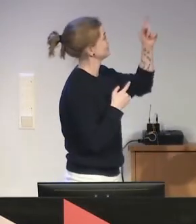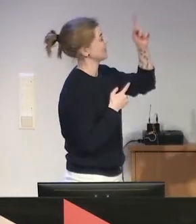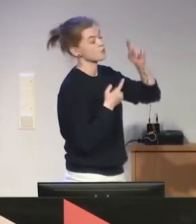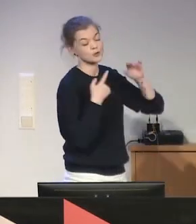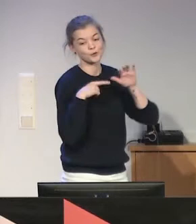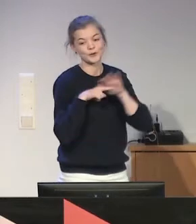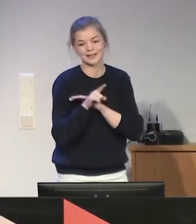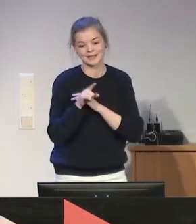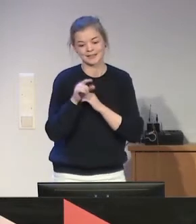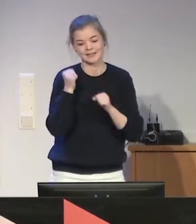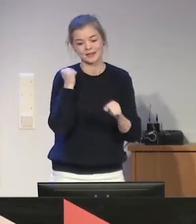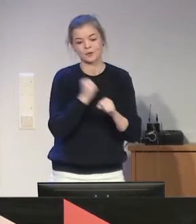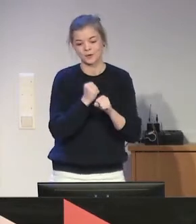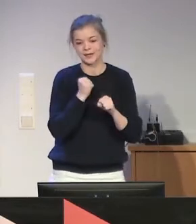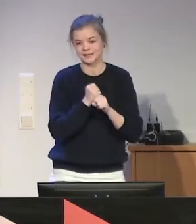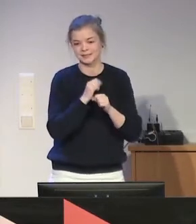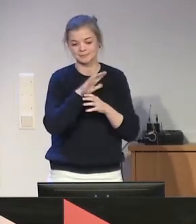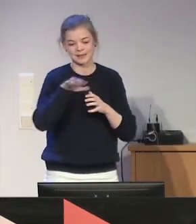Yeah.